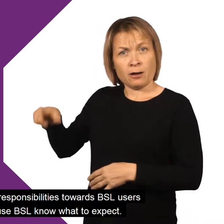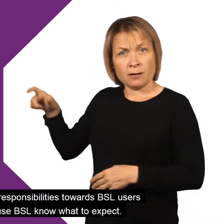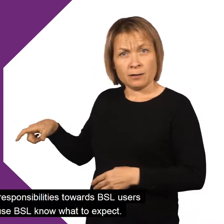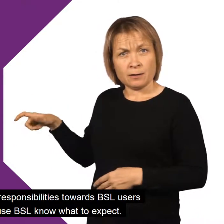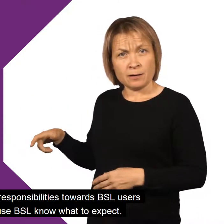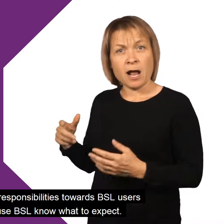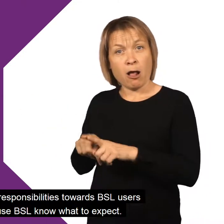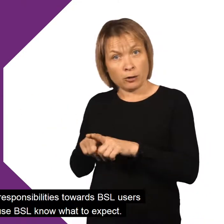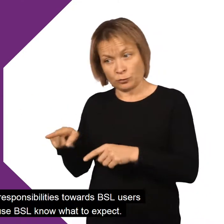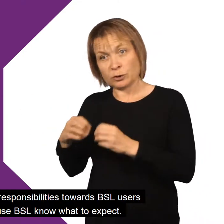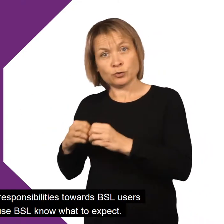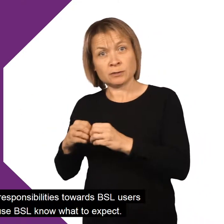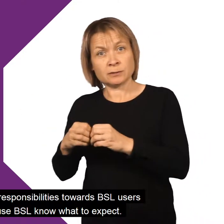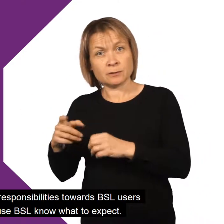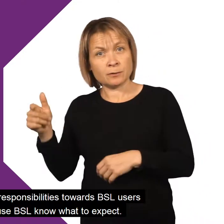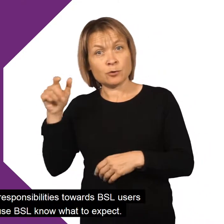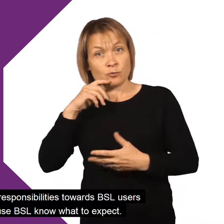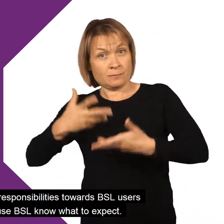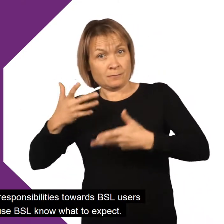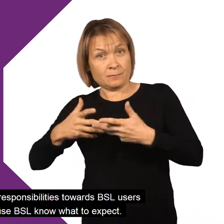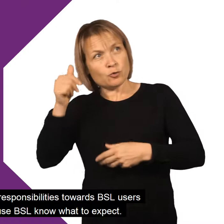who use BSL know what to expect